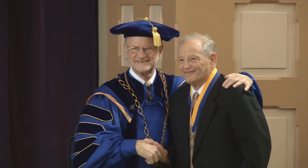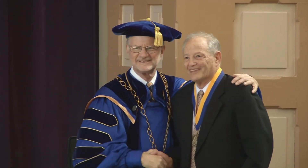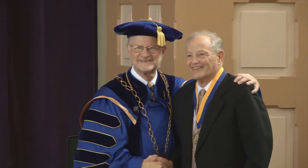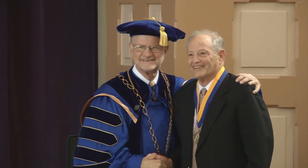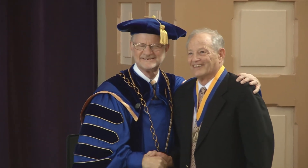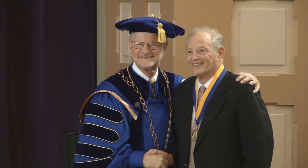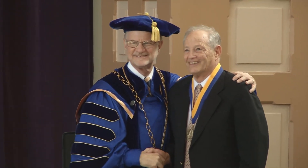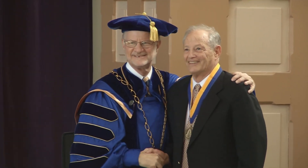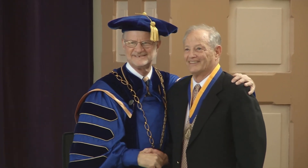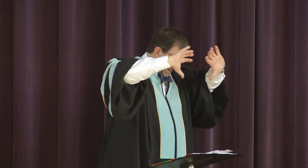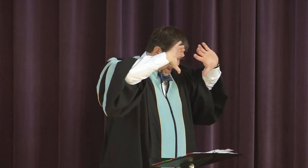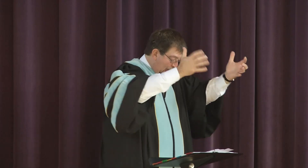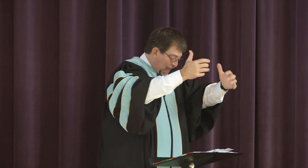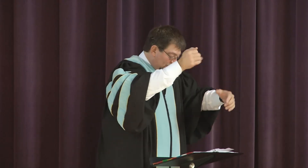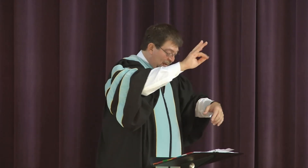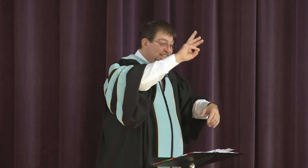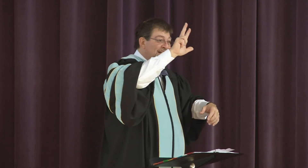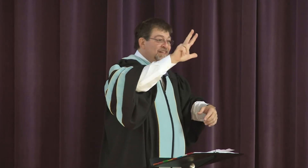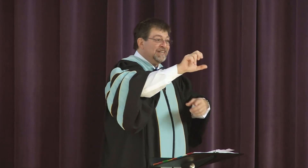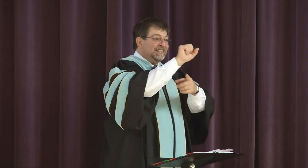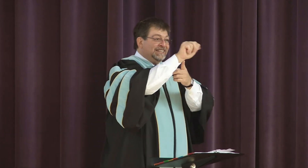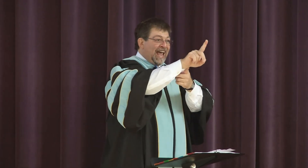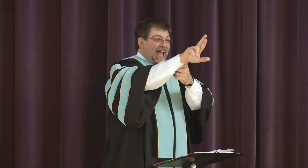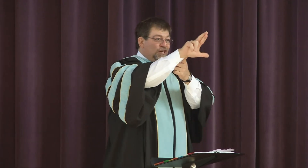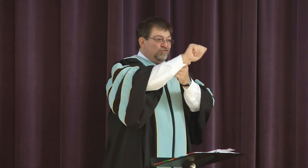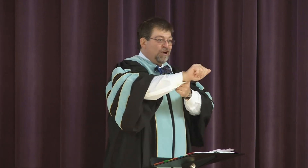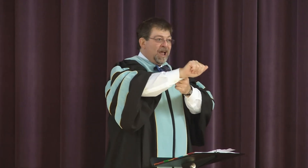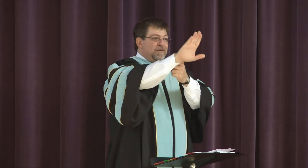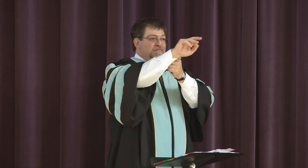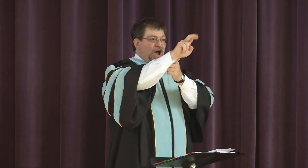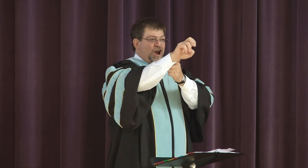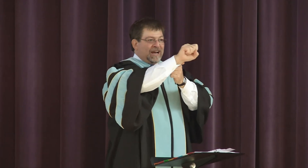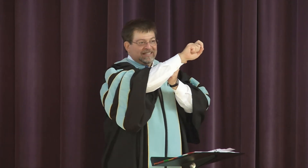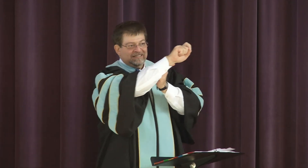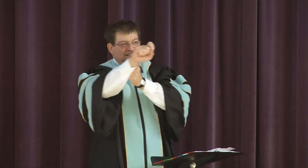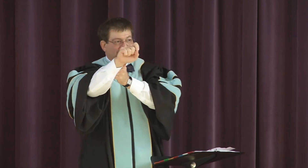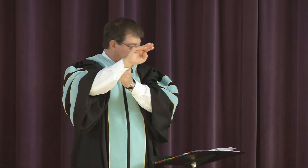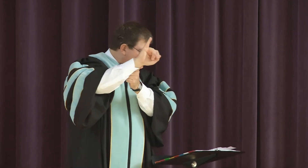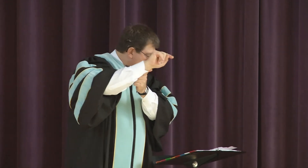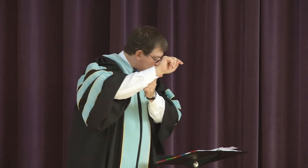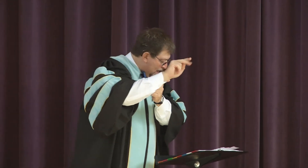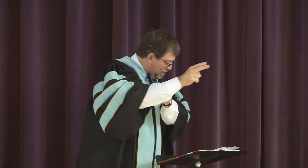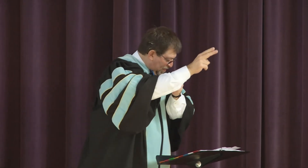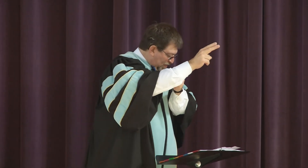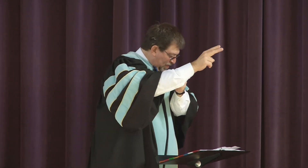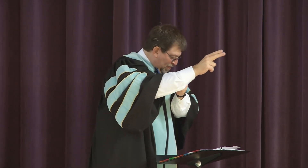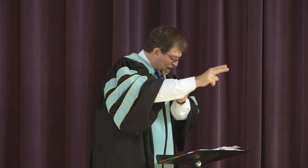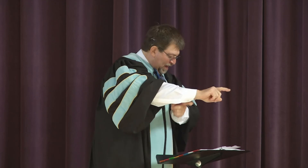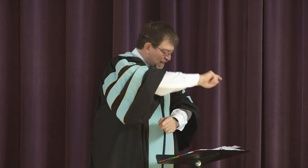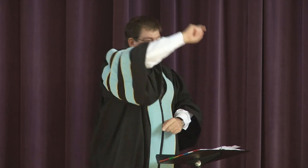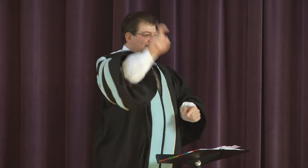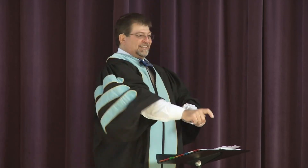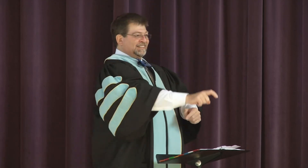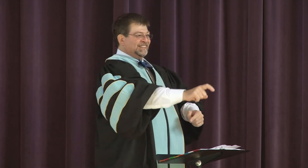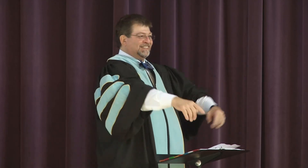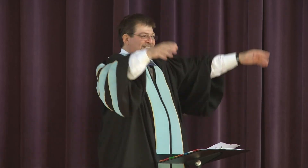Thank you. From the class of 1963, Sandra Barnes Smith from